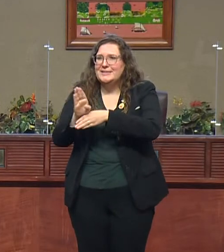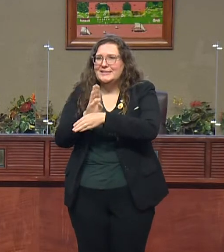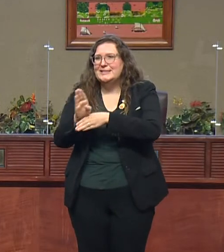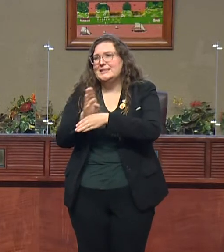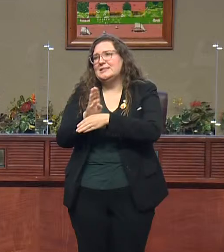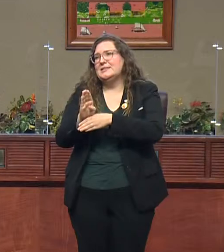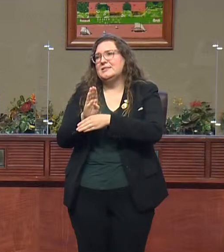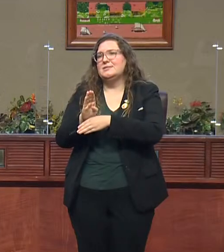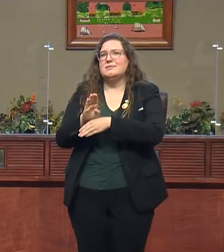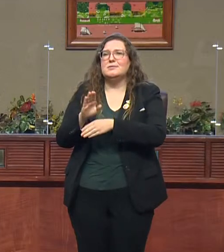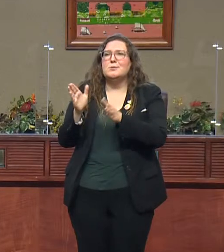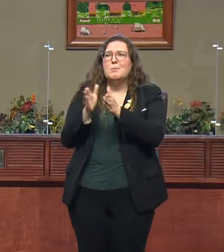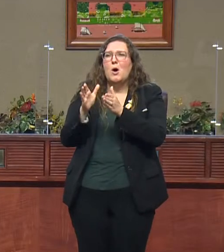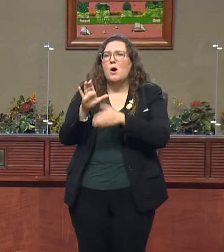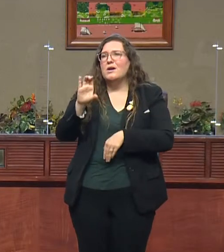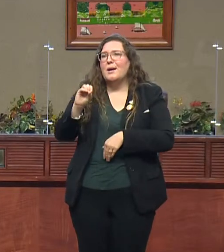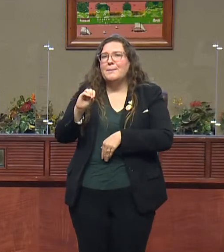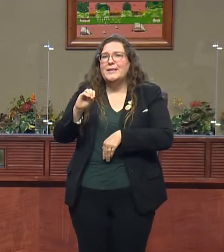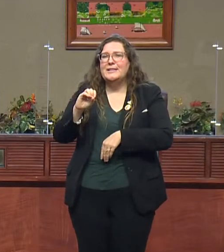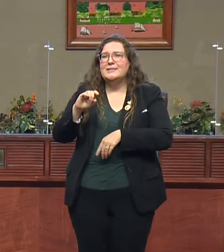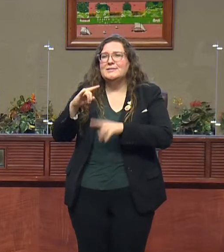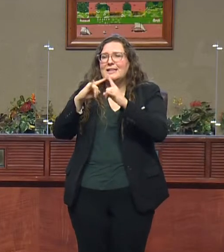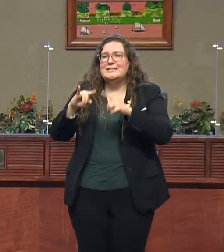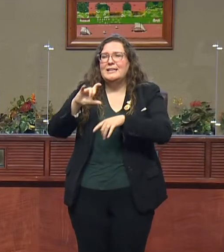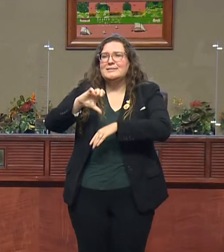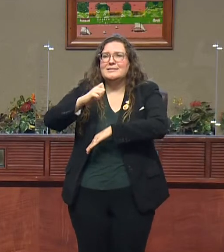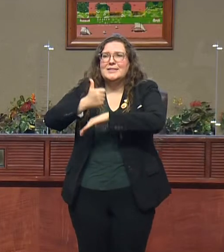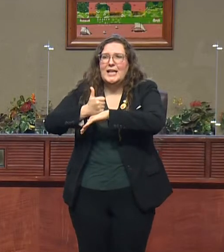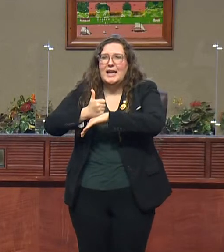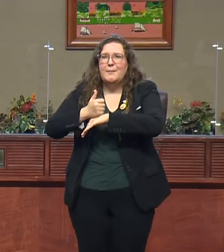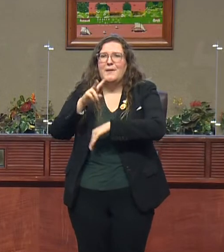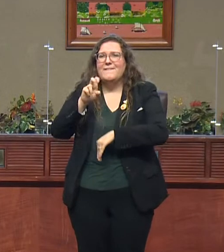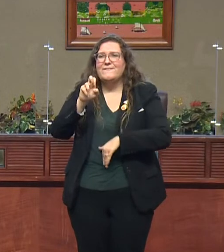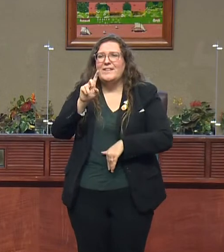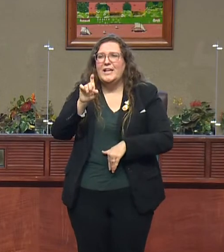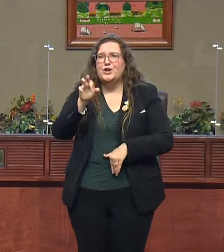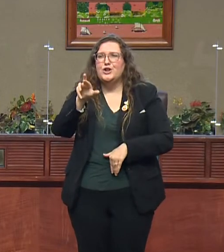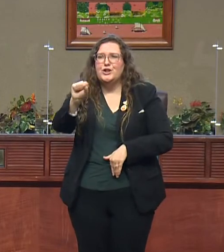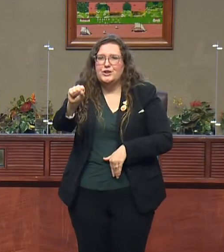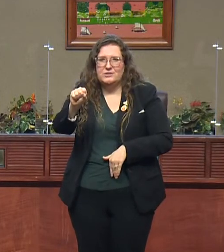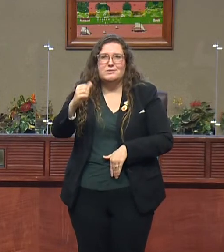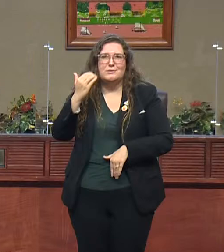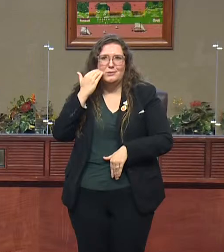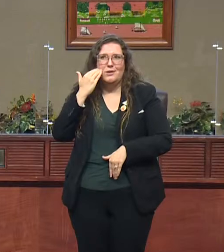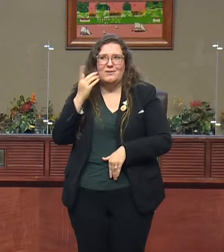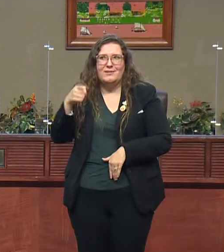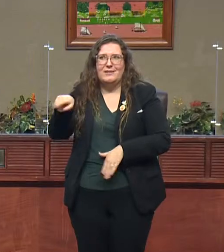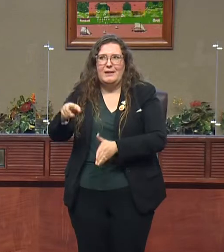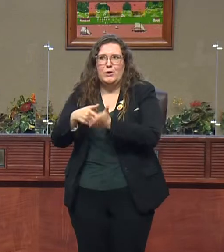we have not made a decision on fireworks displays for 4th of July.